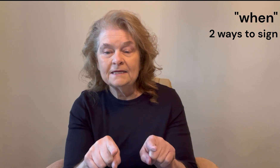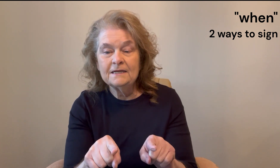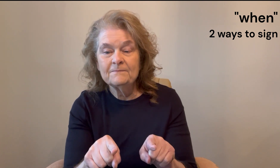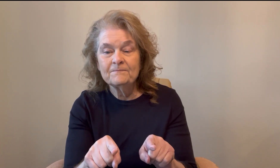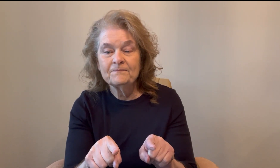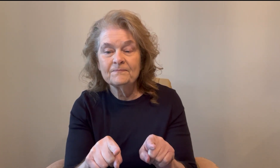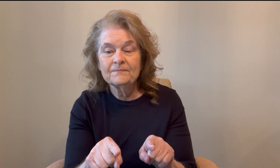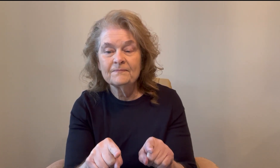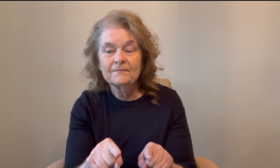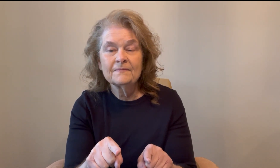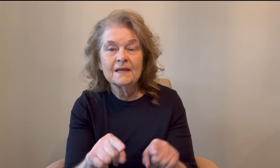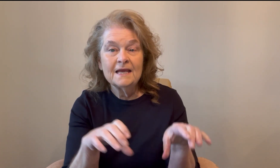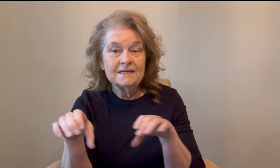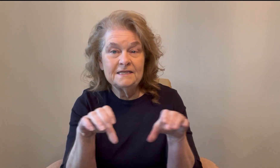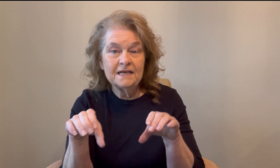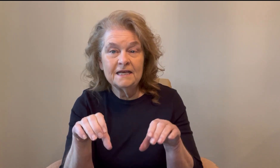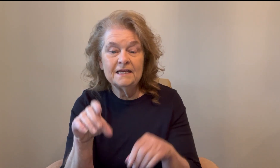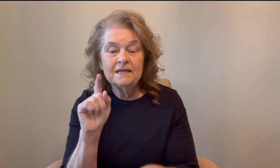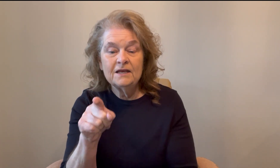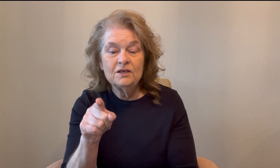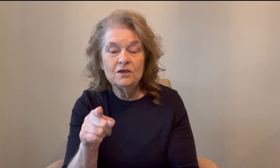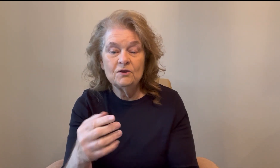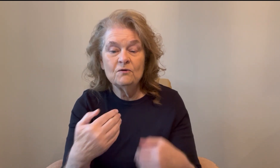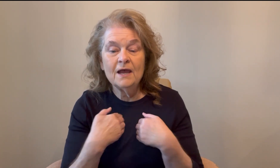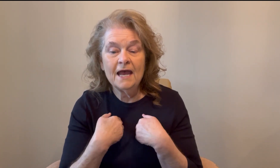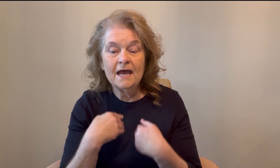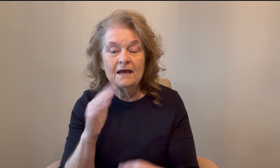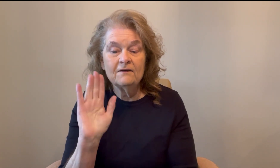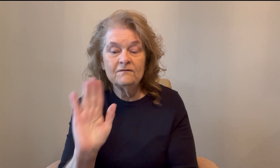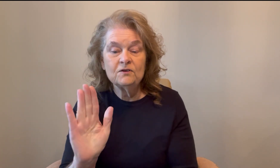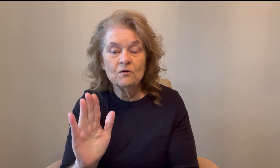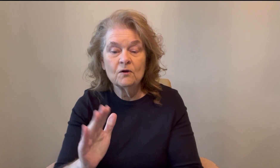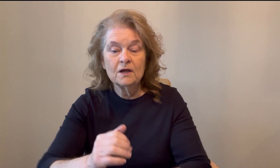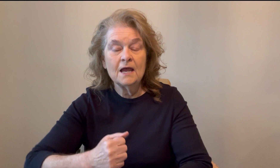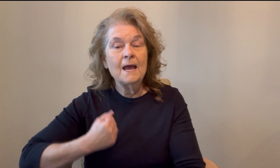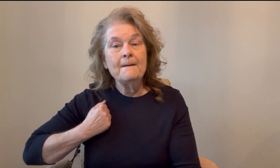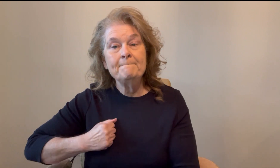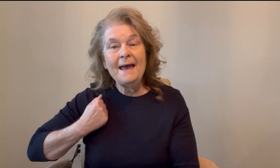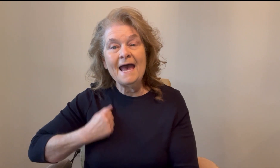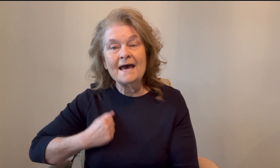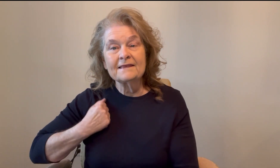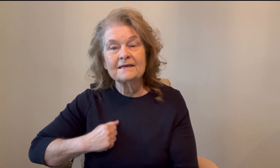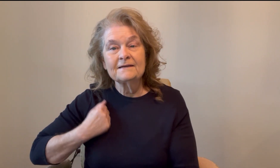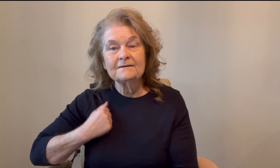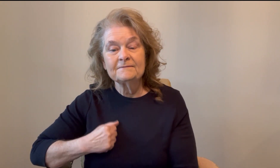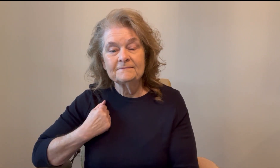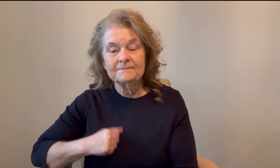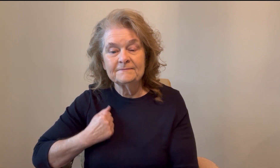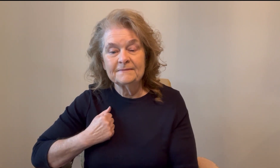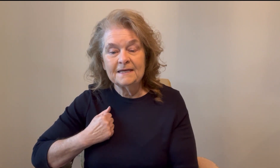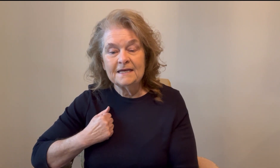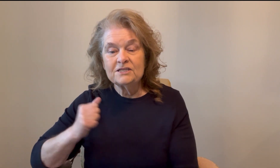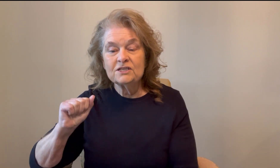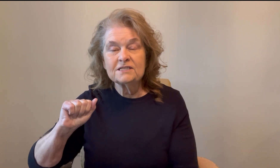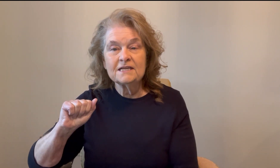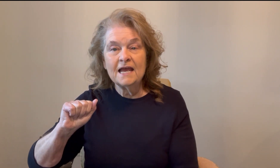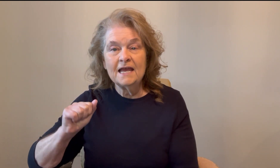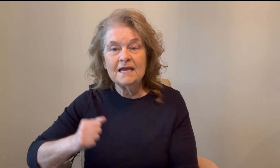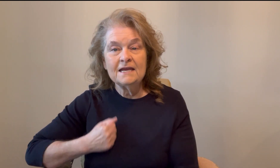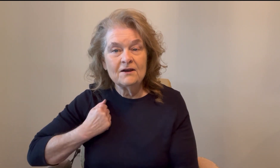when did you have your bath? It's just an A on